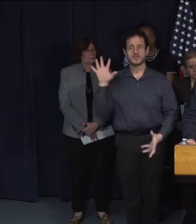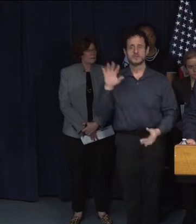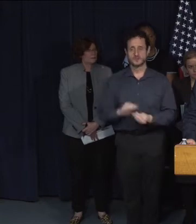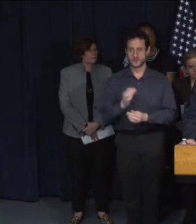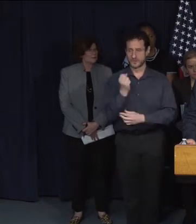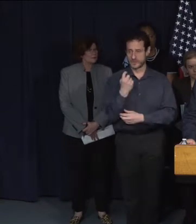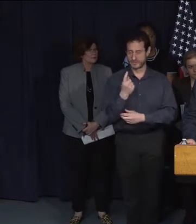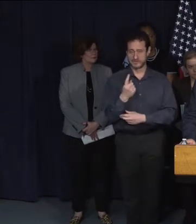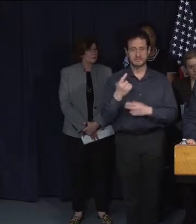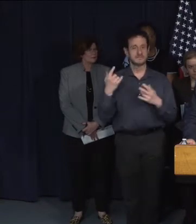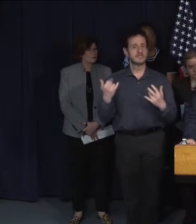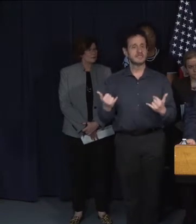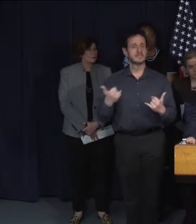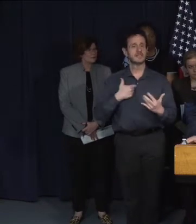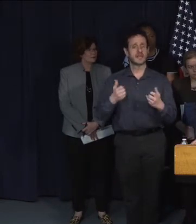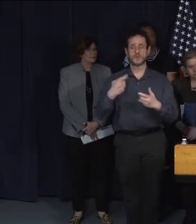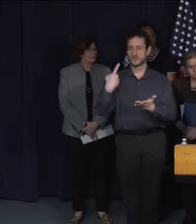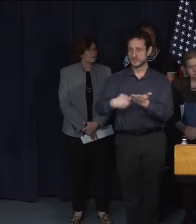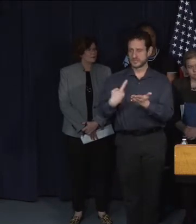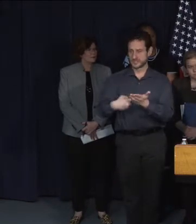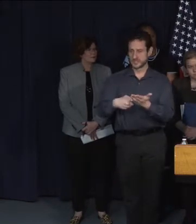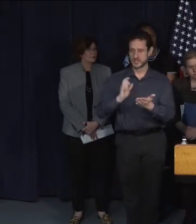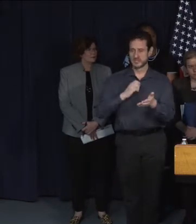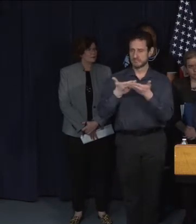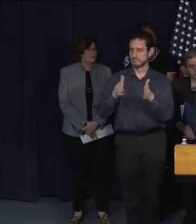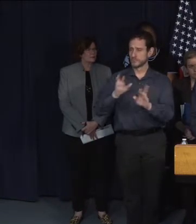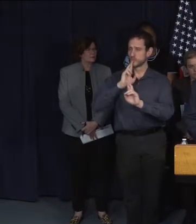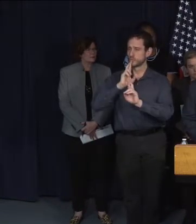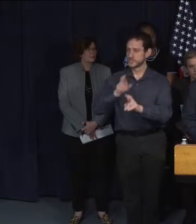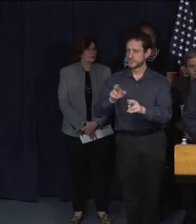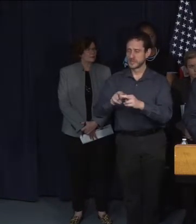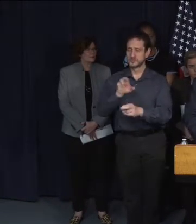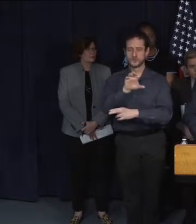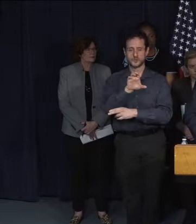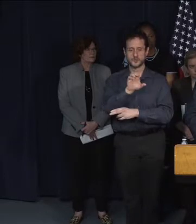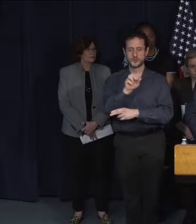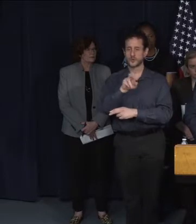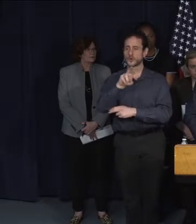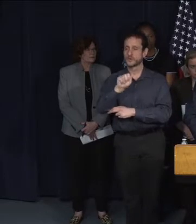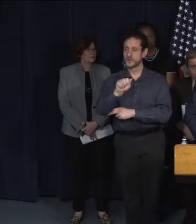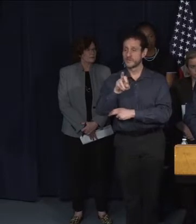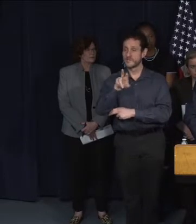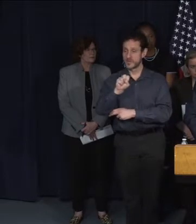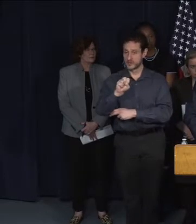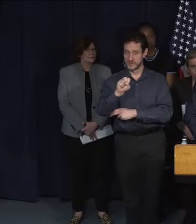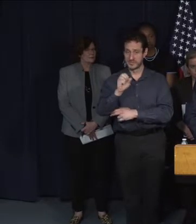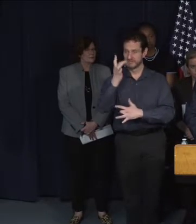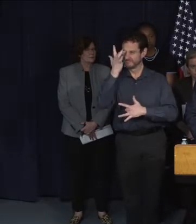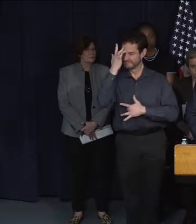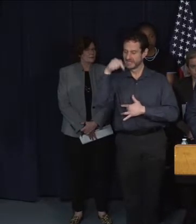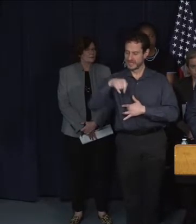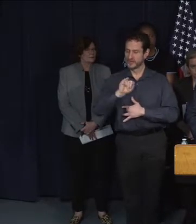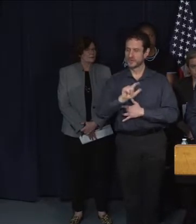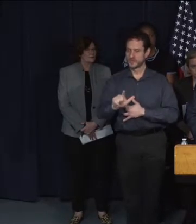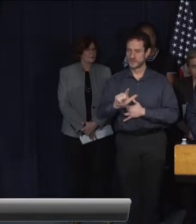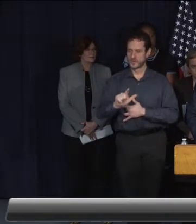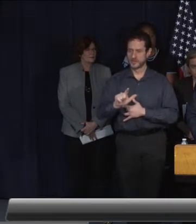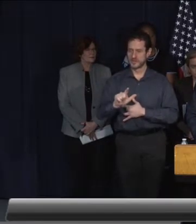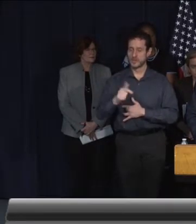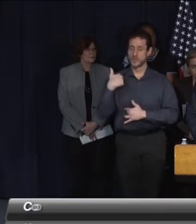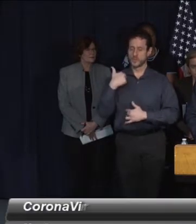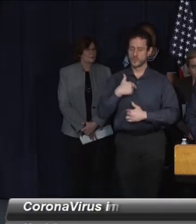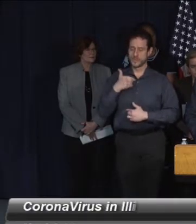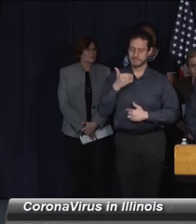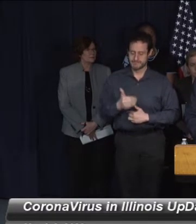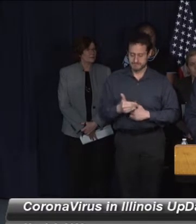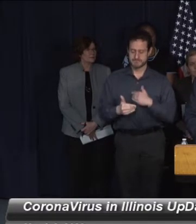Today, I would like to discuss our broader response to the coronavirus in Illinois. In every step that we take,